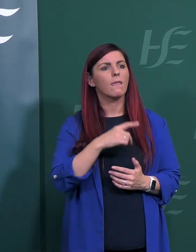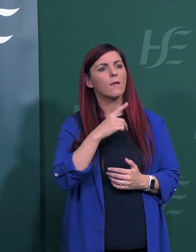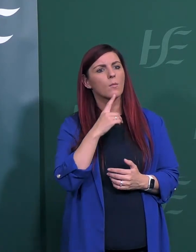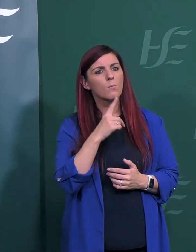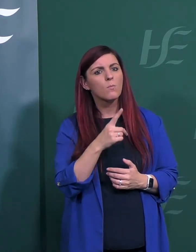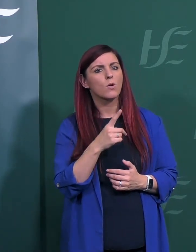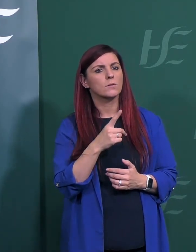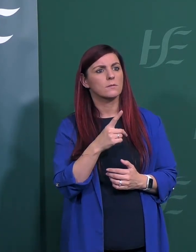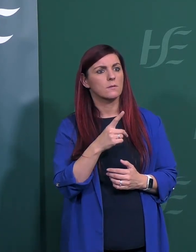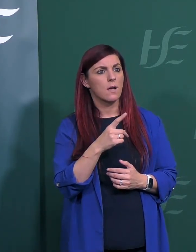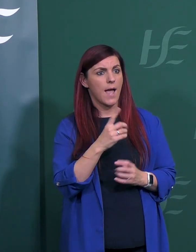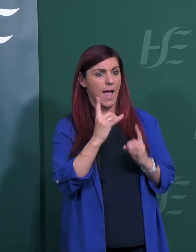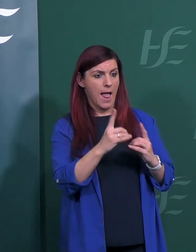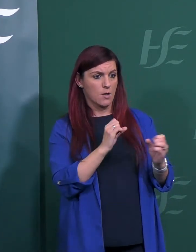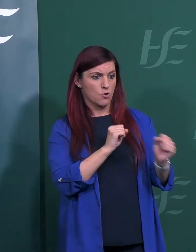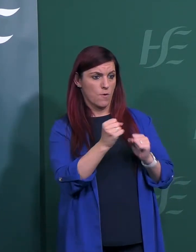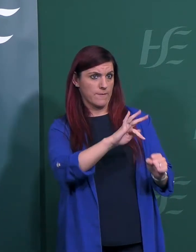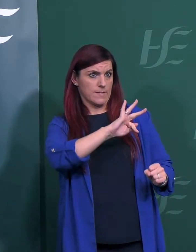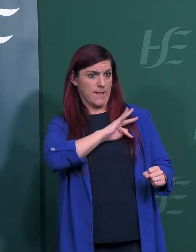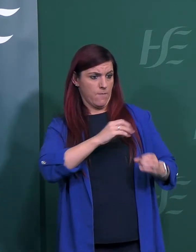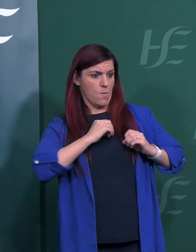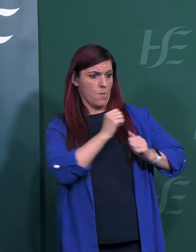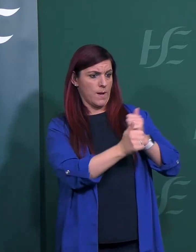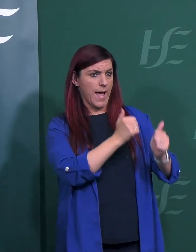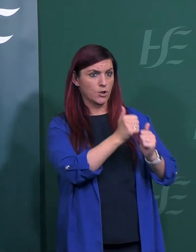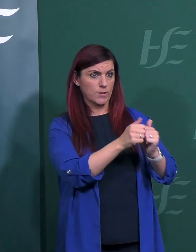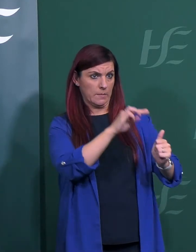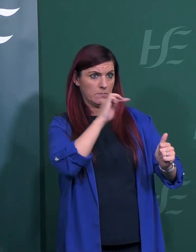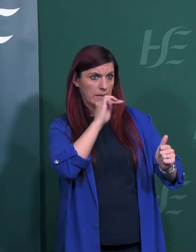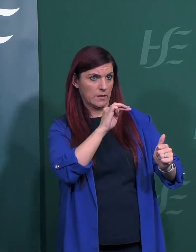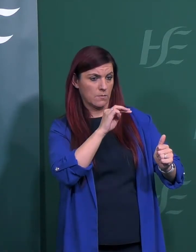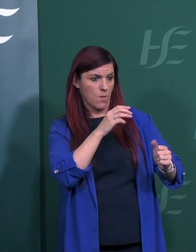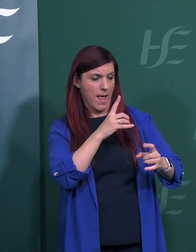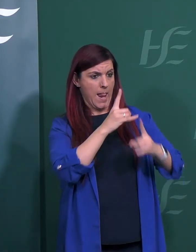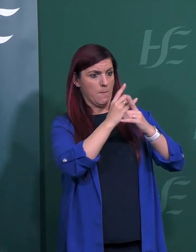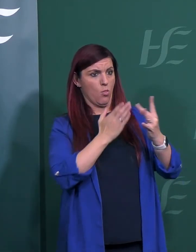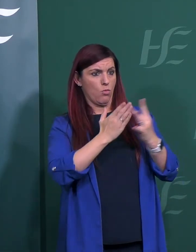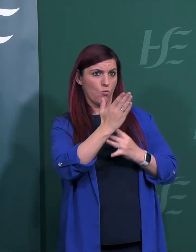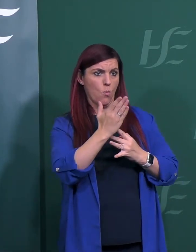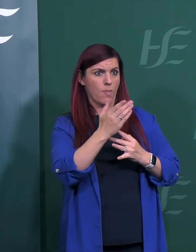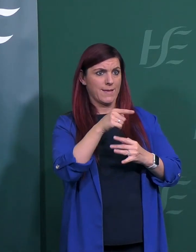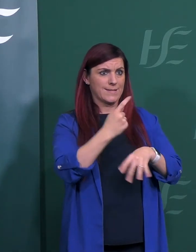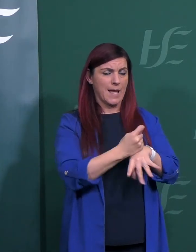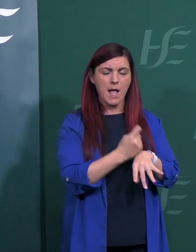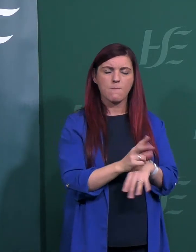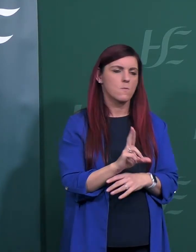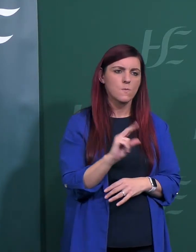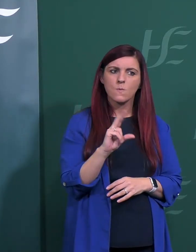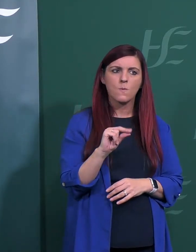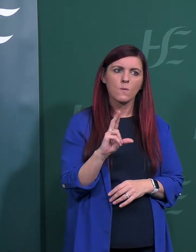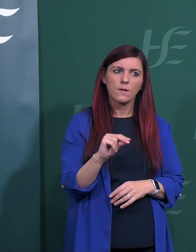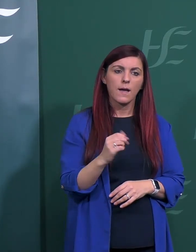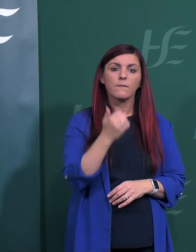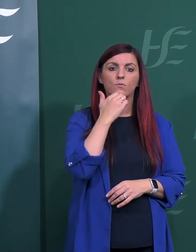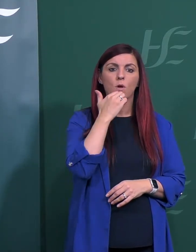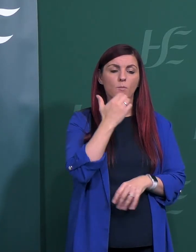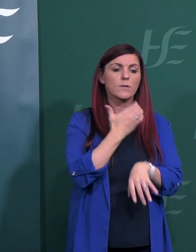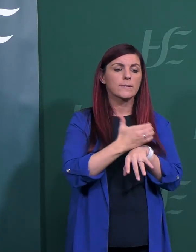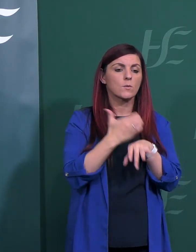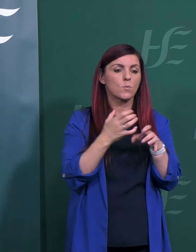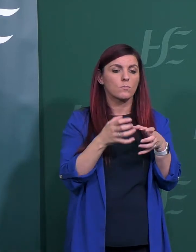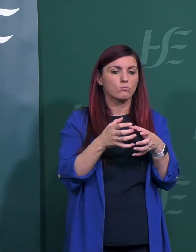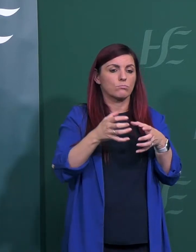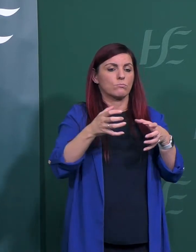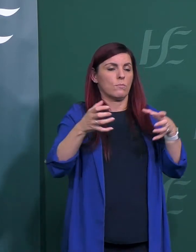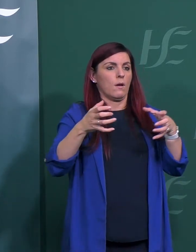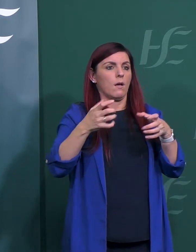health service alone won't get us out of this current situation. If cases continue to rise, there comes a